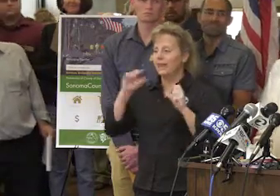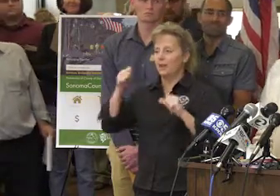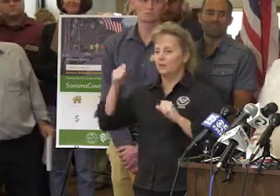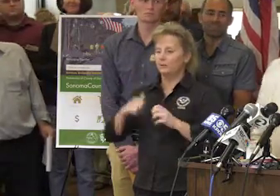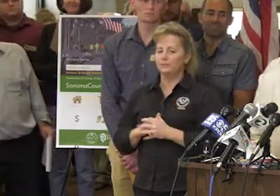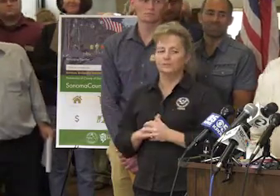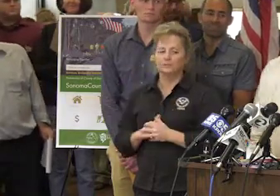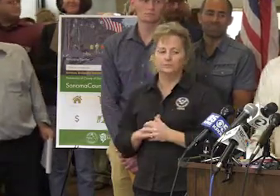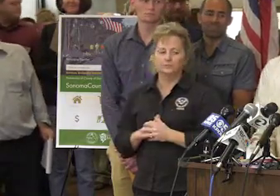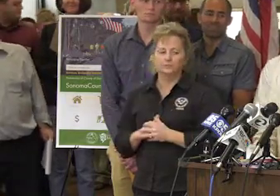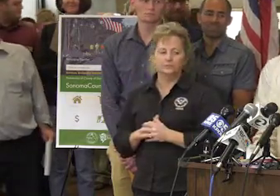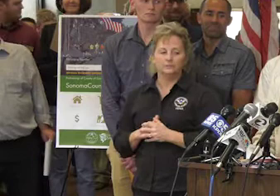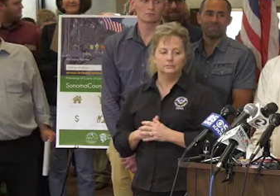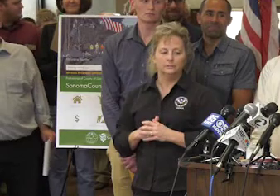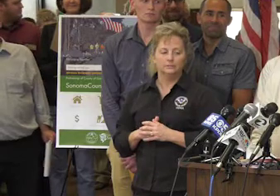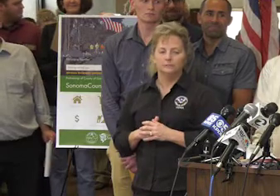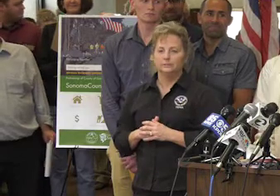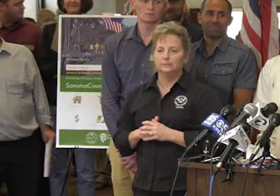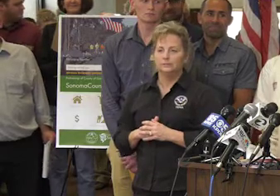Okay.